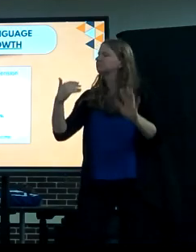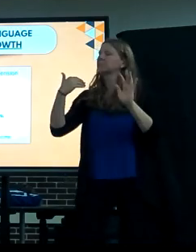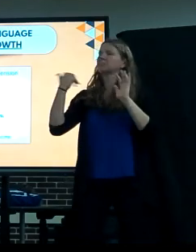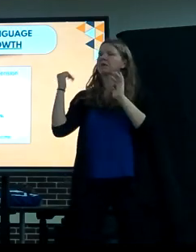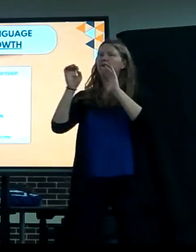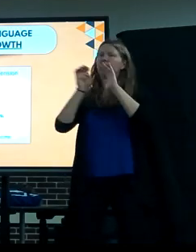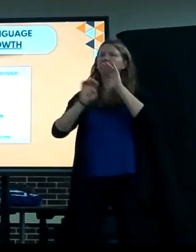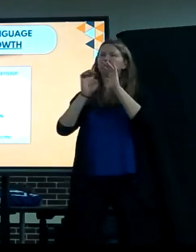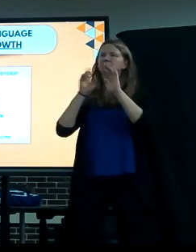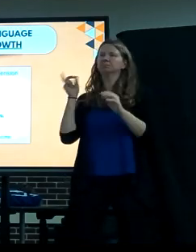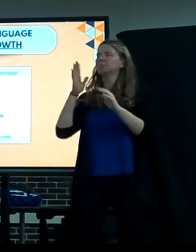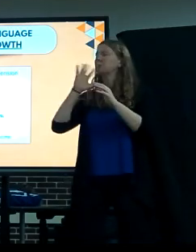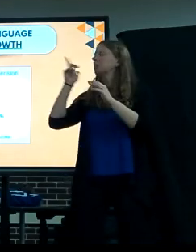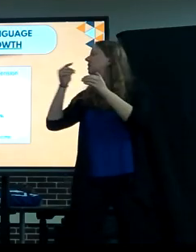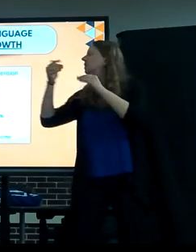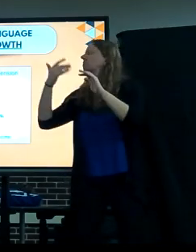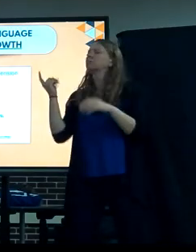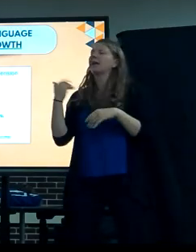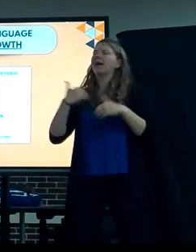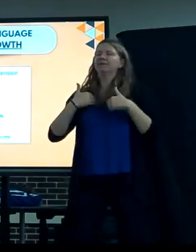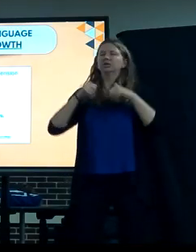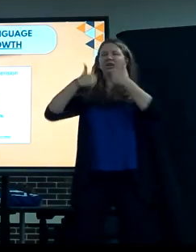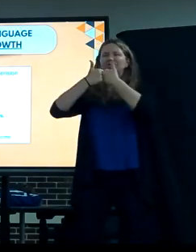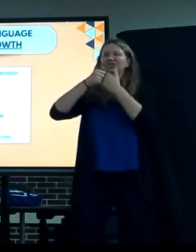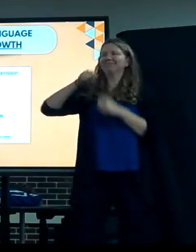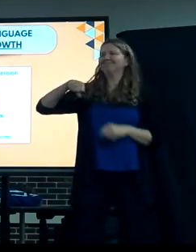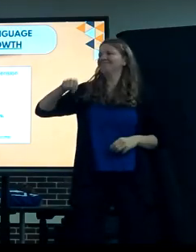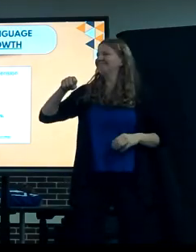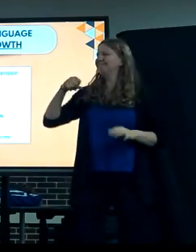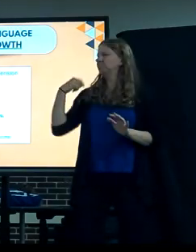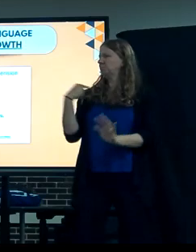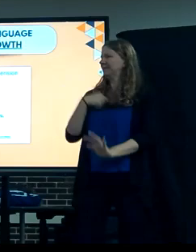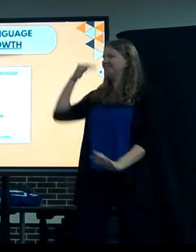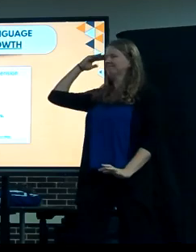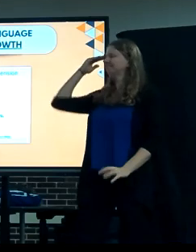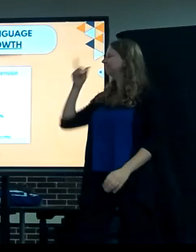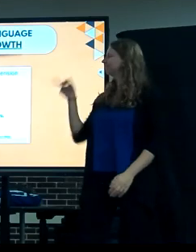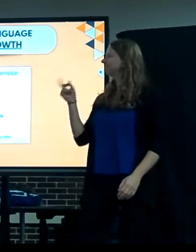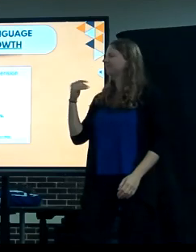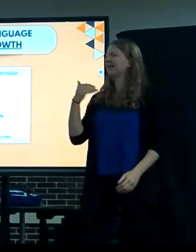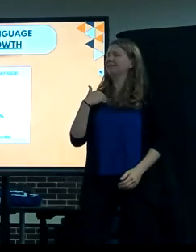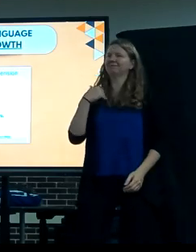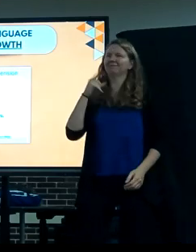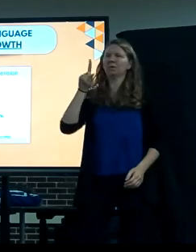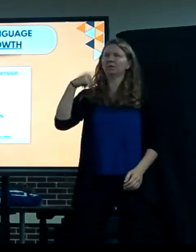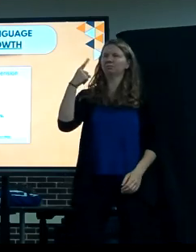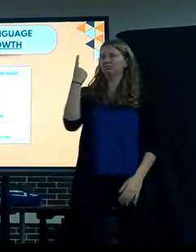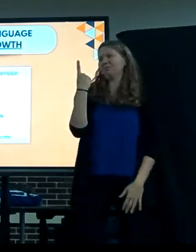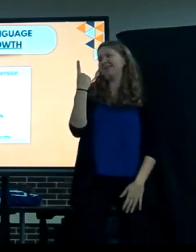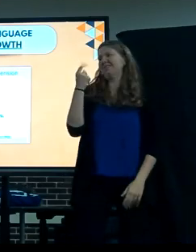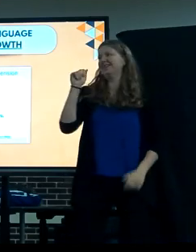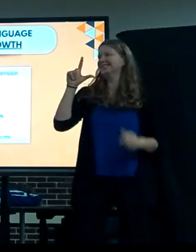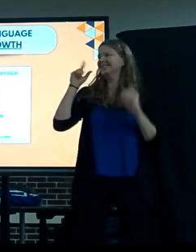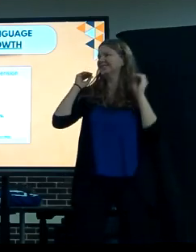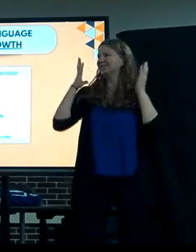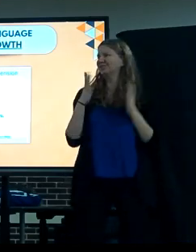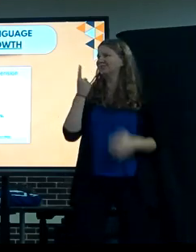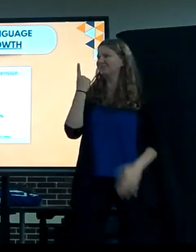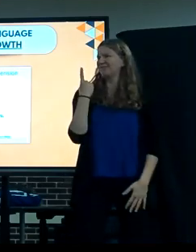at that level of language yet. For elementary, we do have a challenge in this area. We recognize